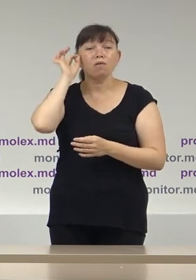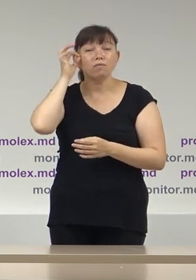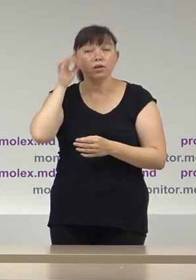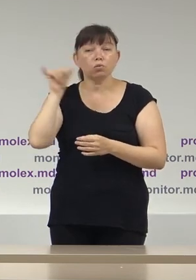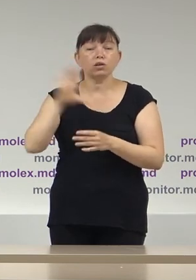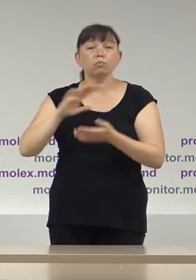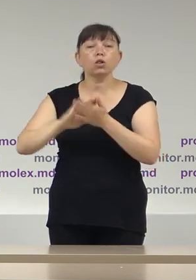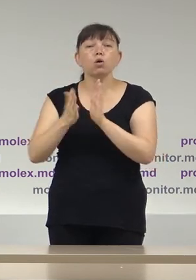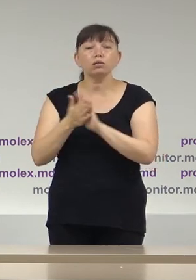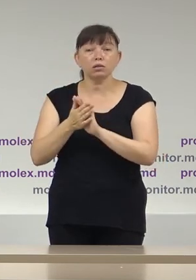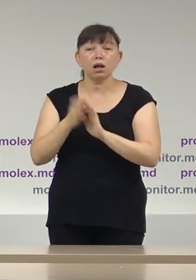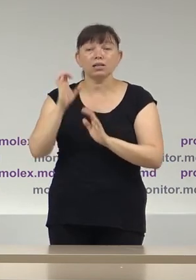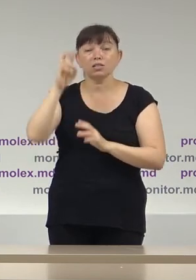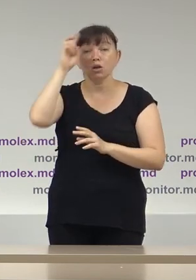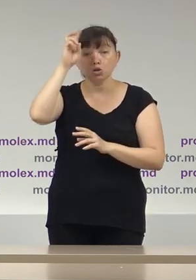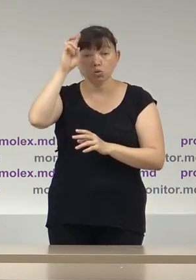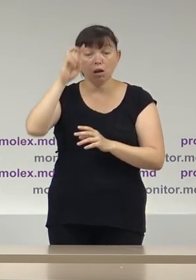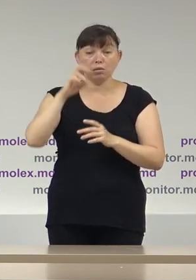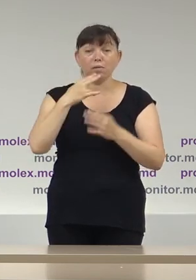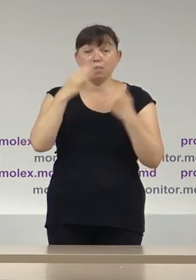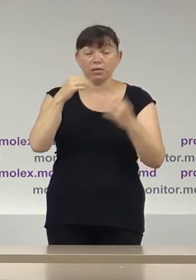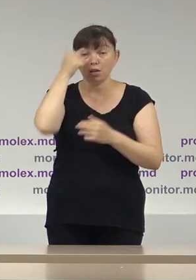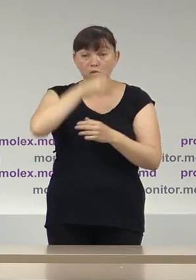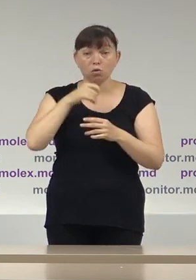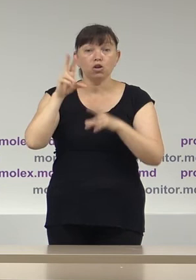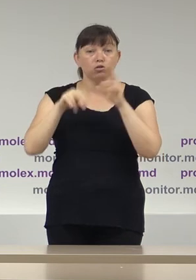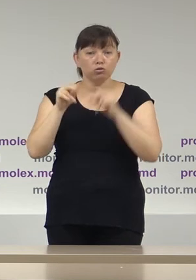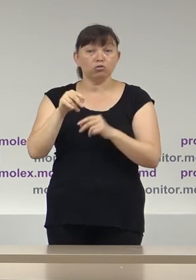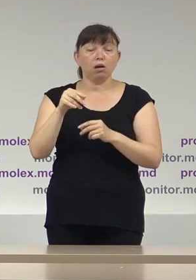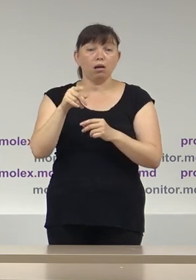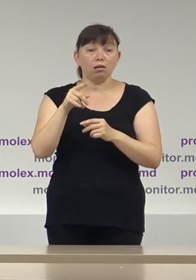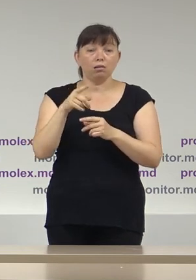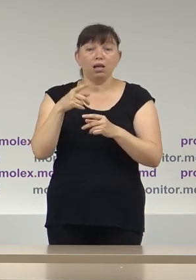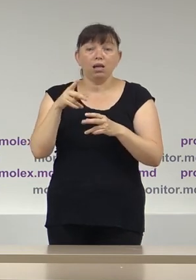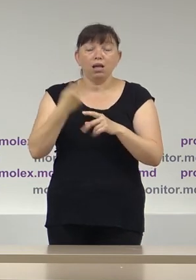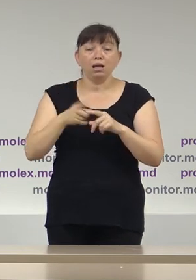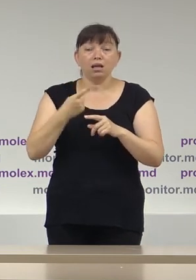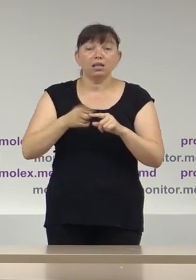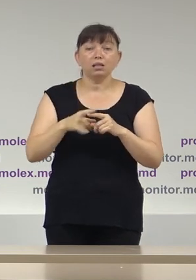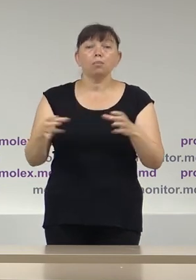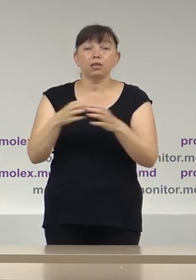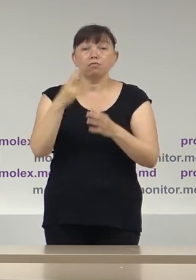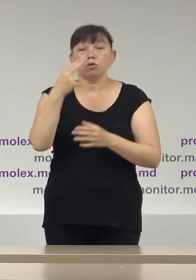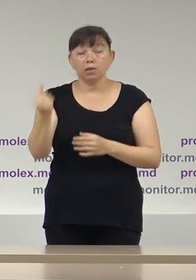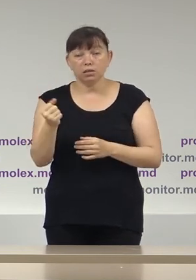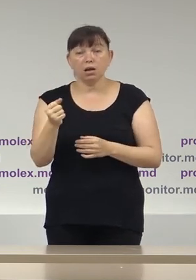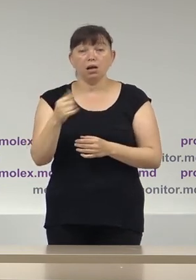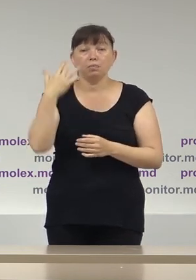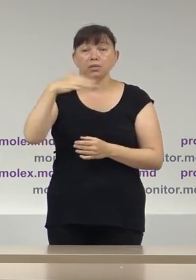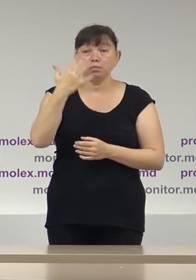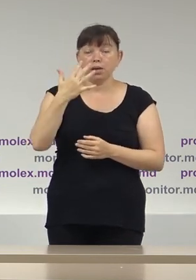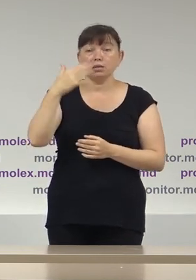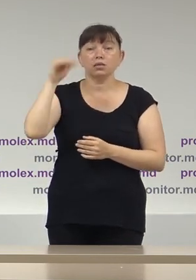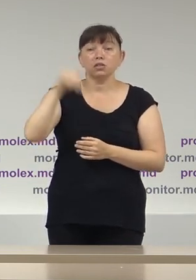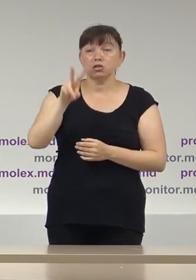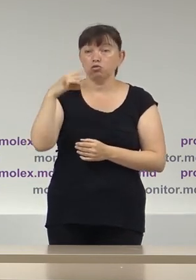income from three legal entities that previously had public procurement contracts